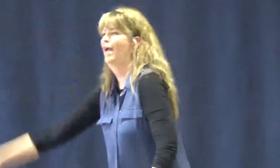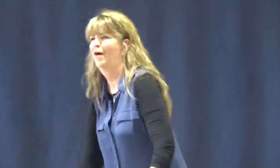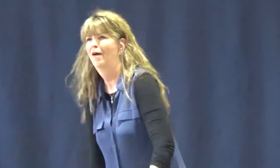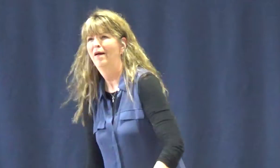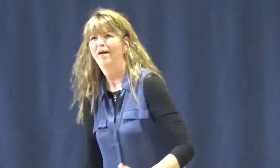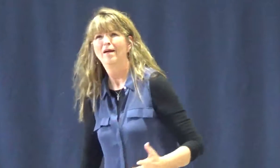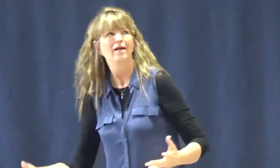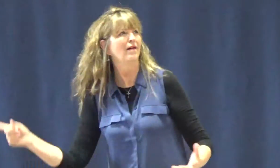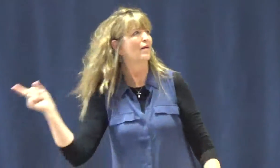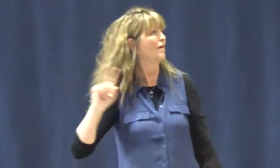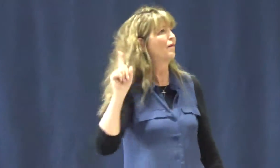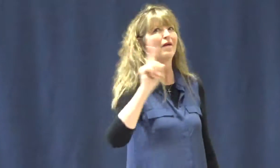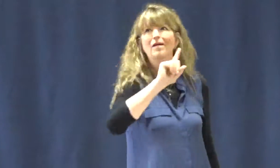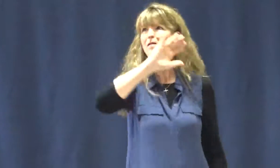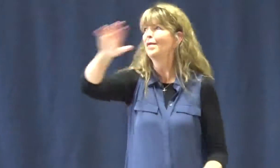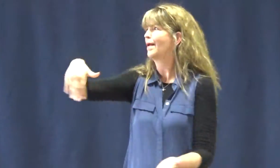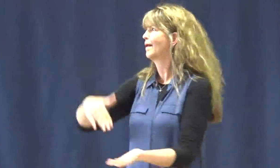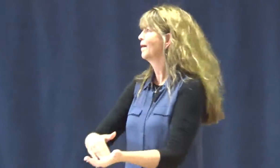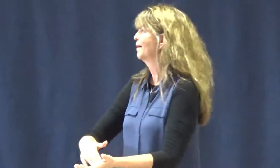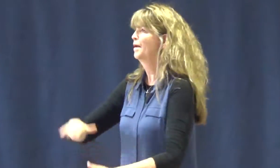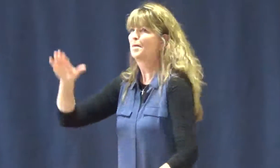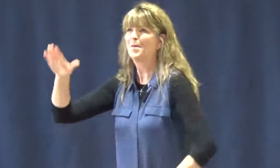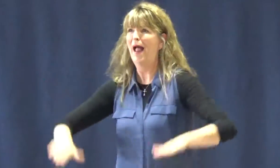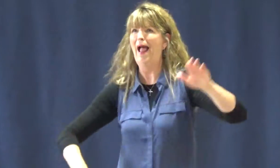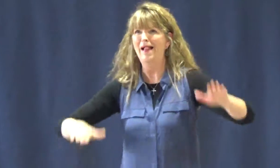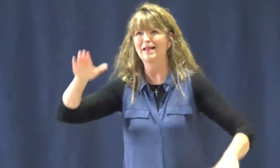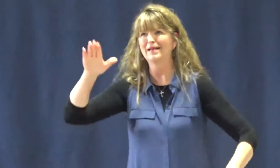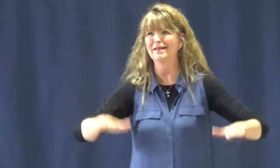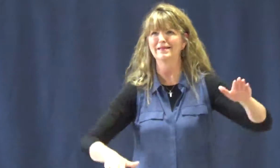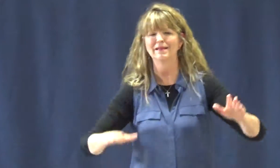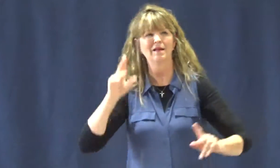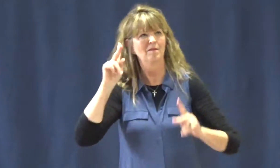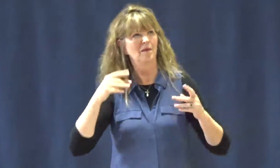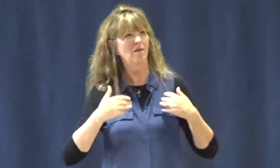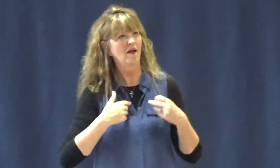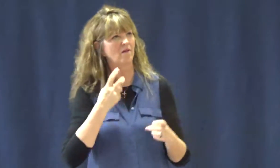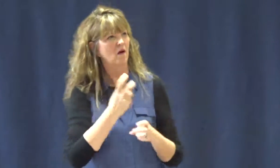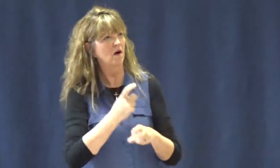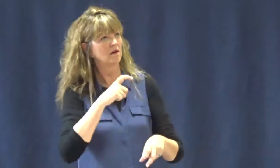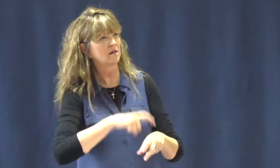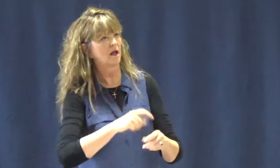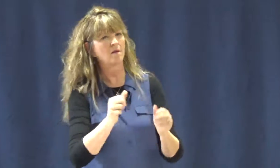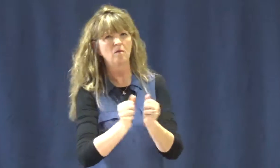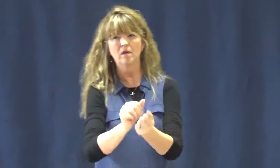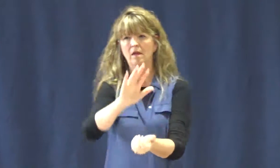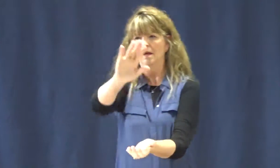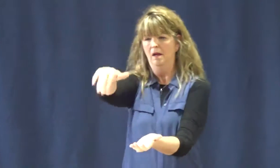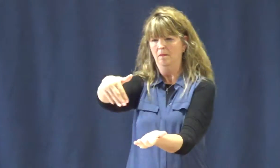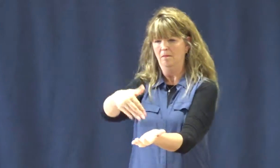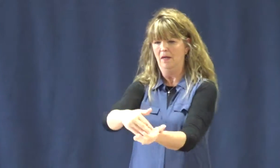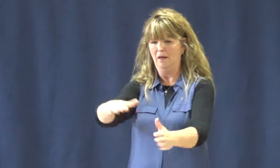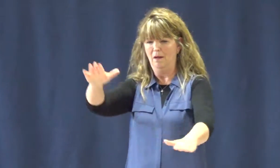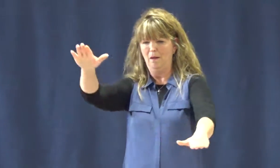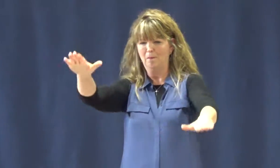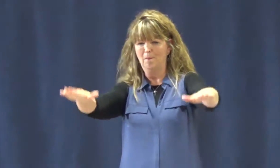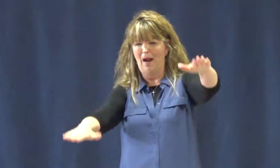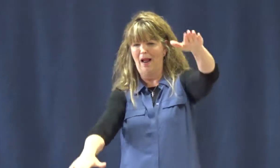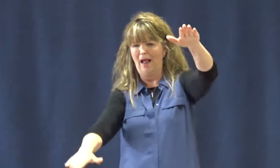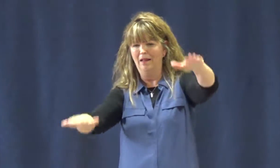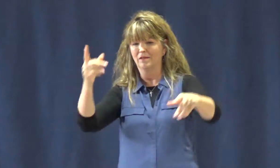no matter where they're located, finding the balance, people have a hard time with finding